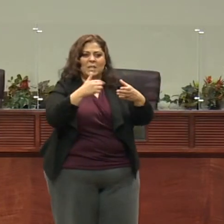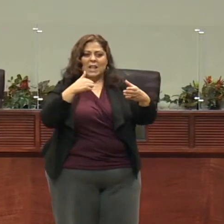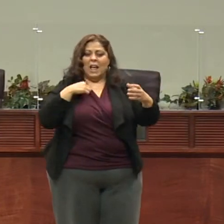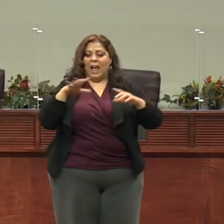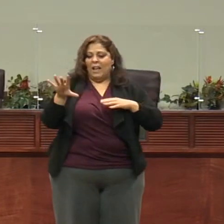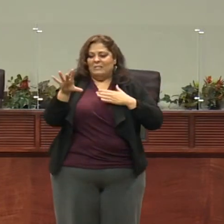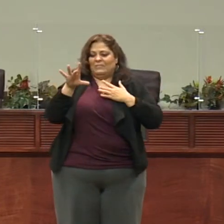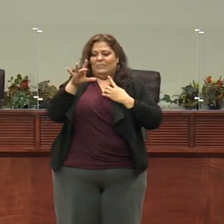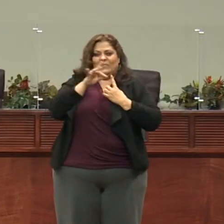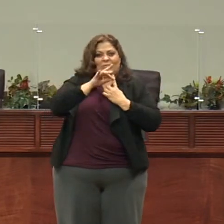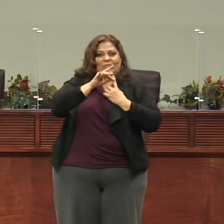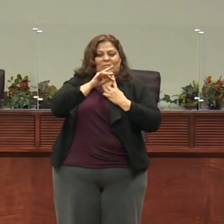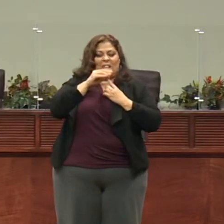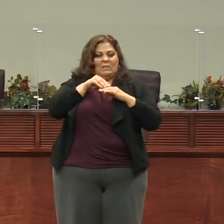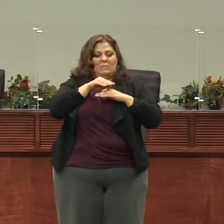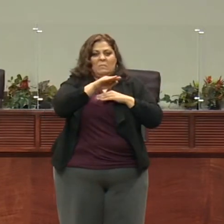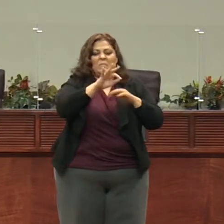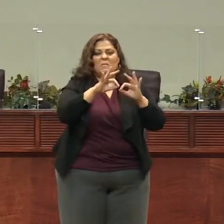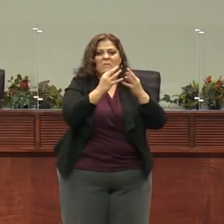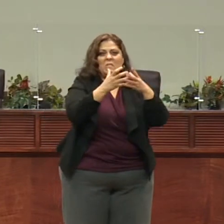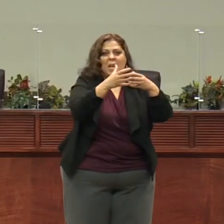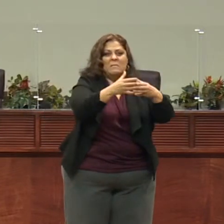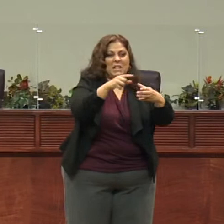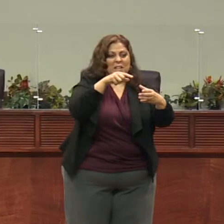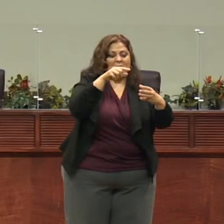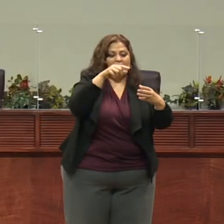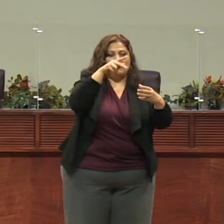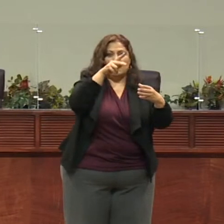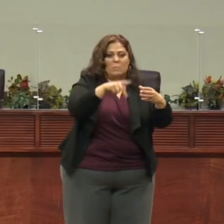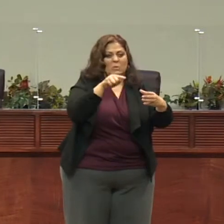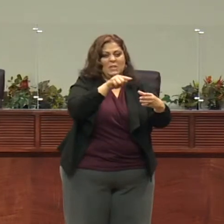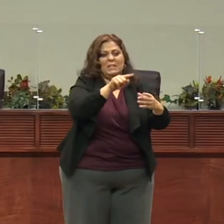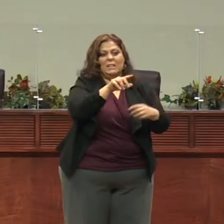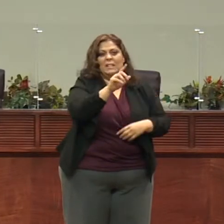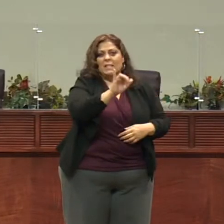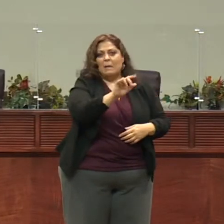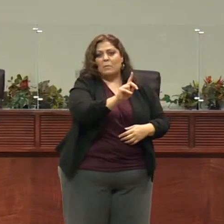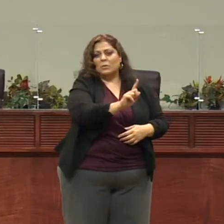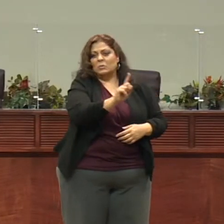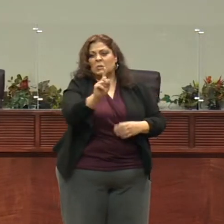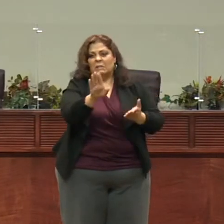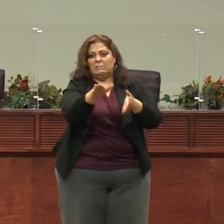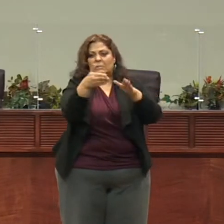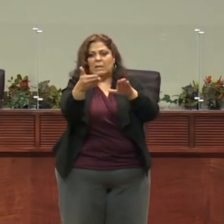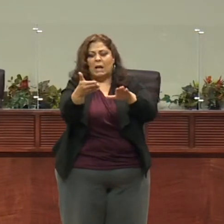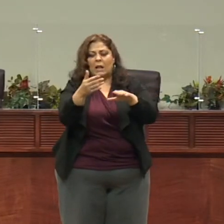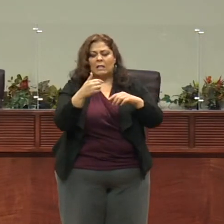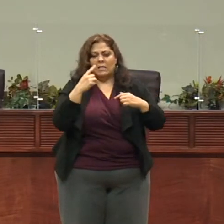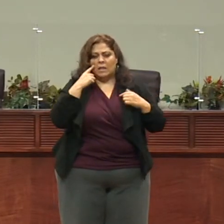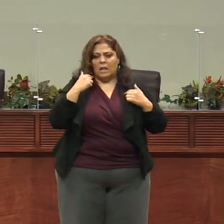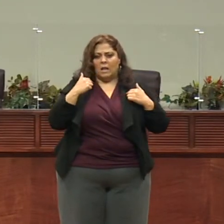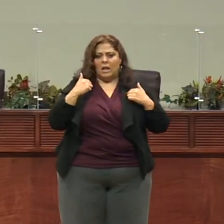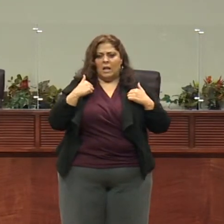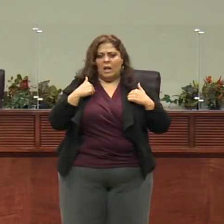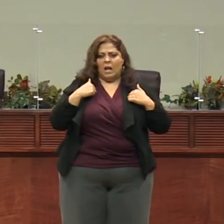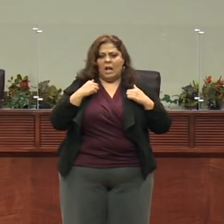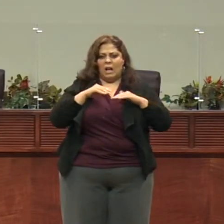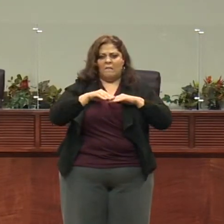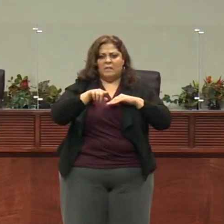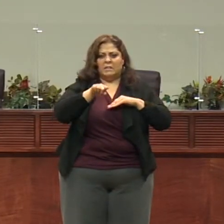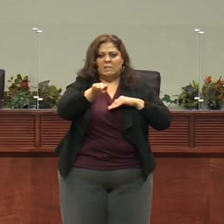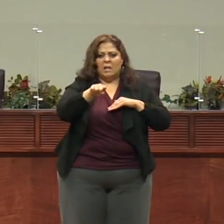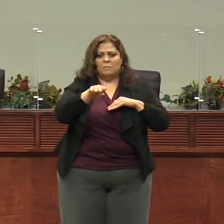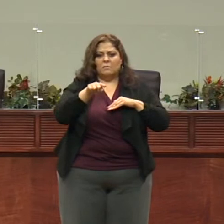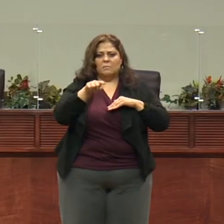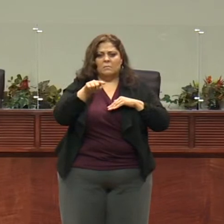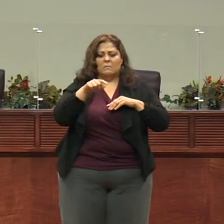dying because you could have gotten protected and you didn't. So that's where we